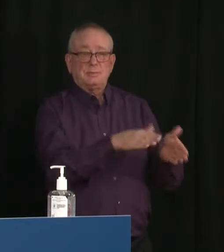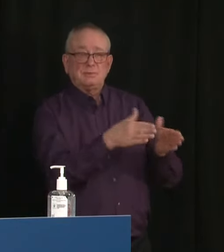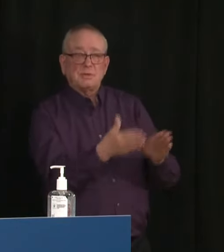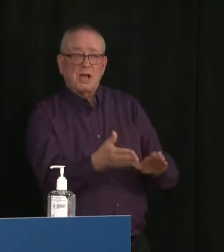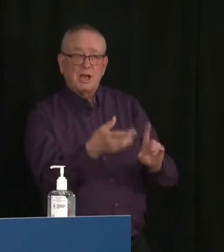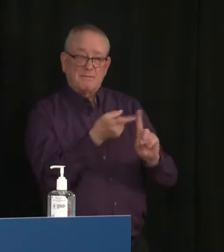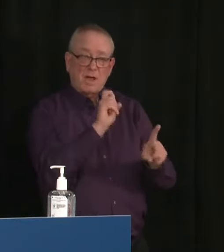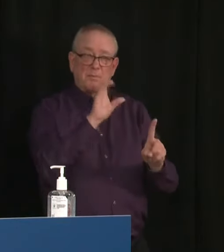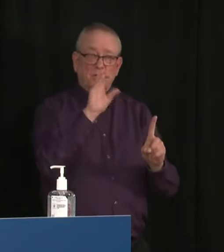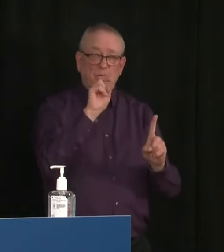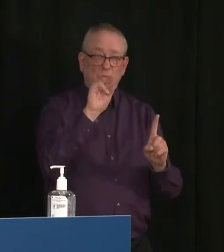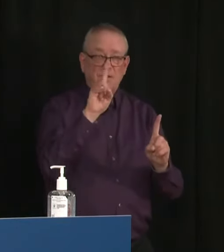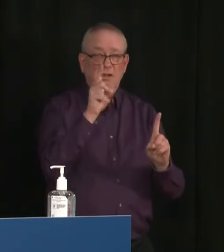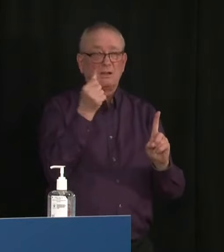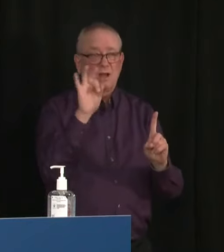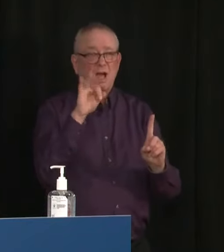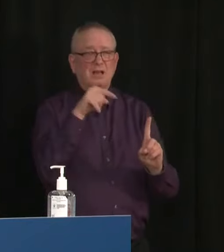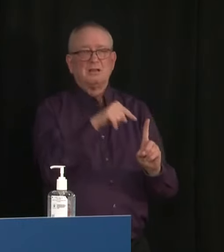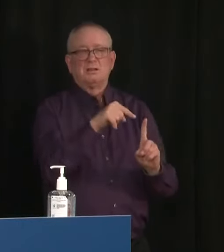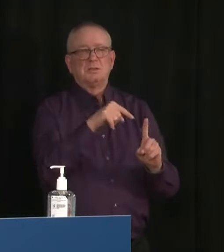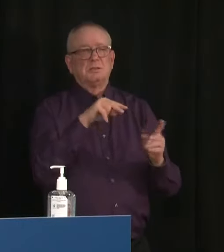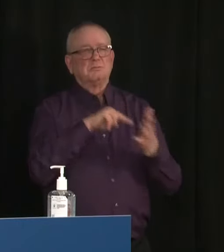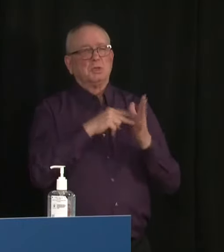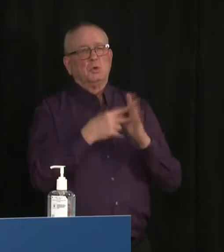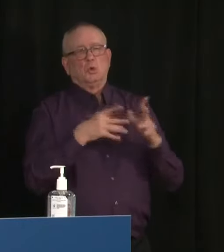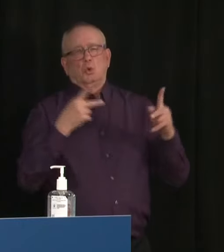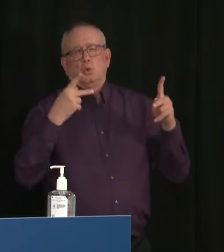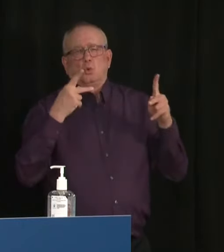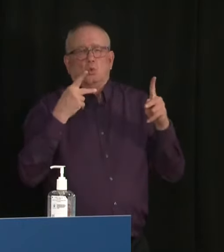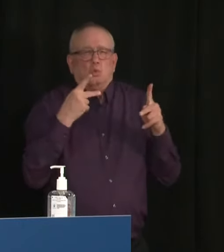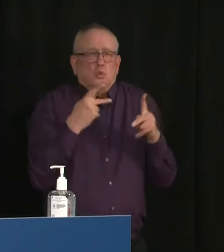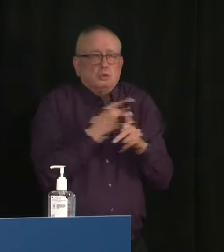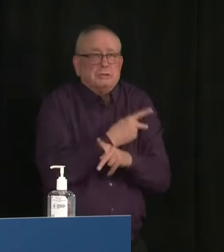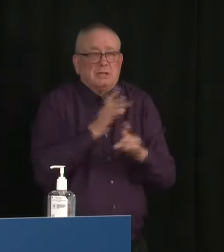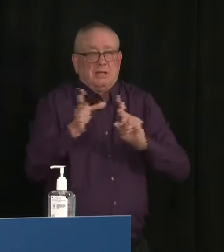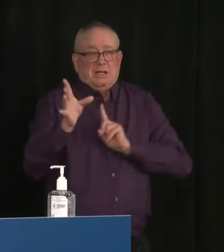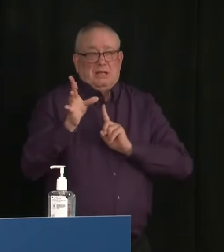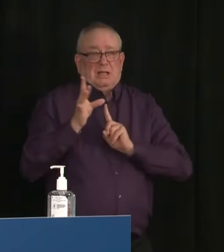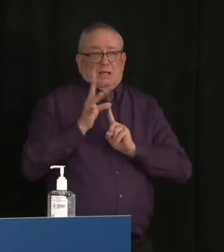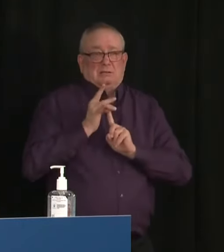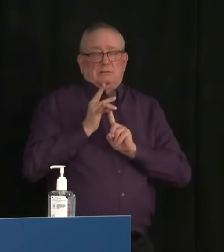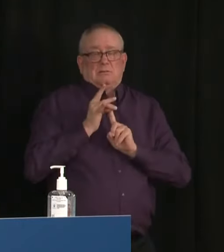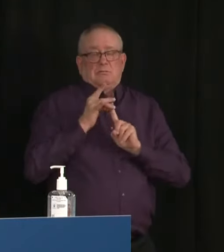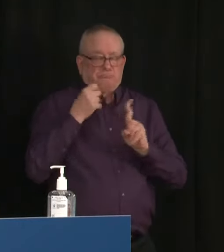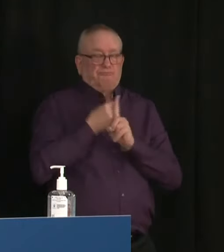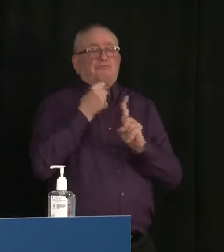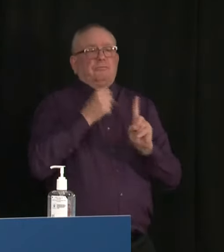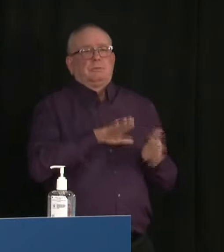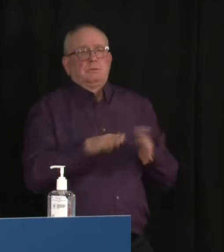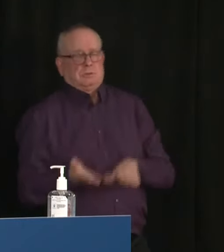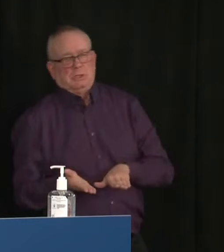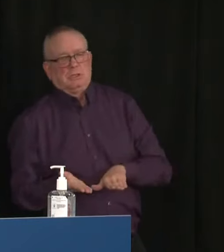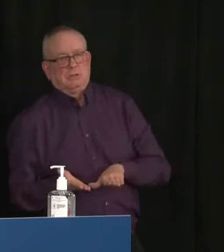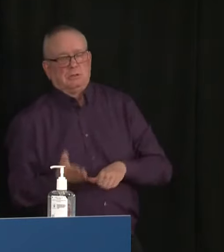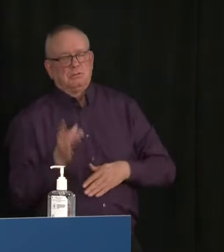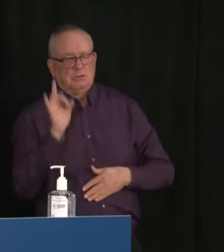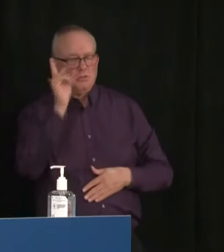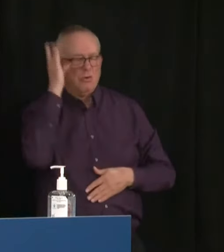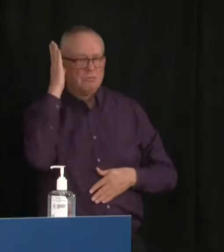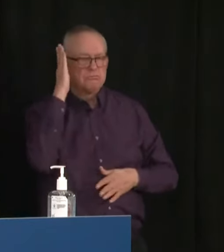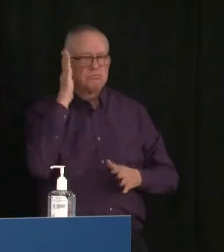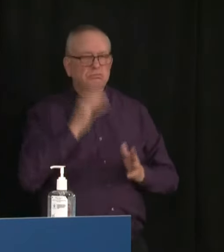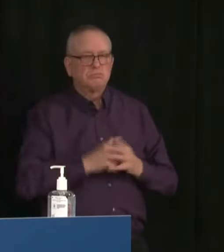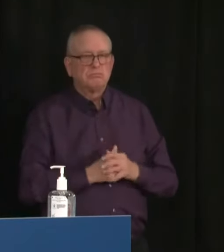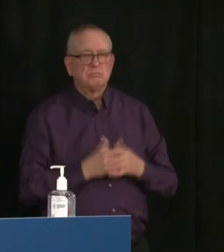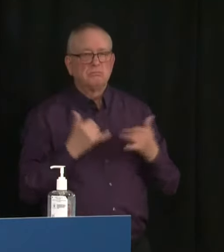the worst possible outcome of infection. And throughout the pandemic, it has been important that we ensure these numbers